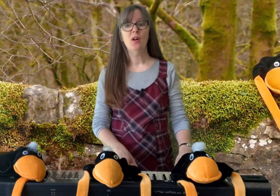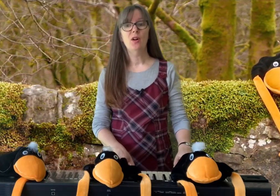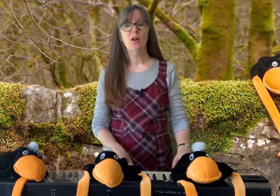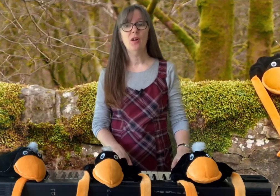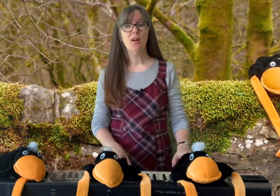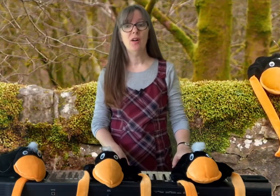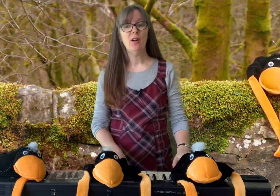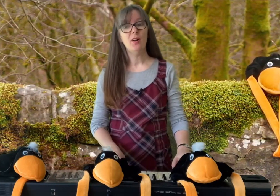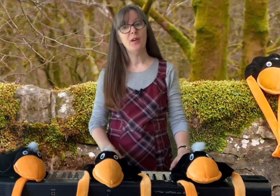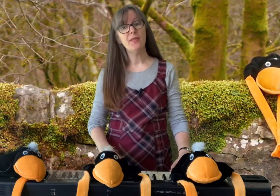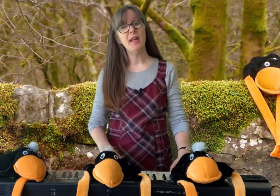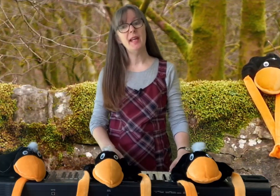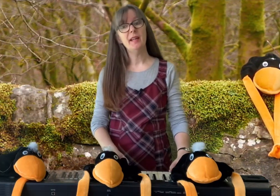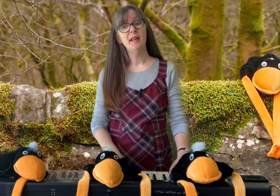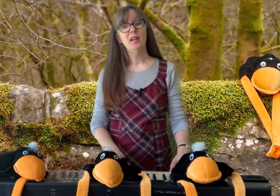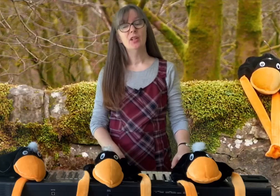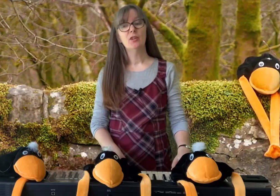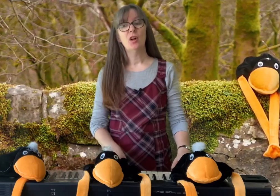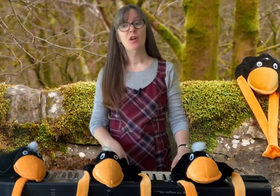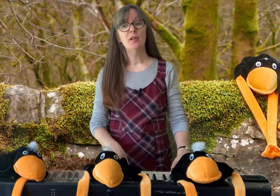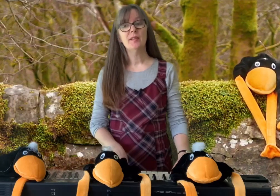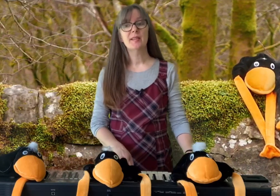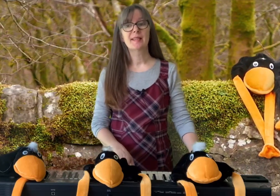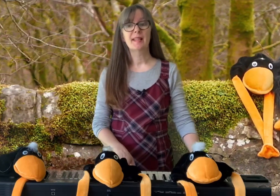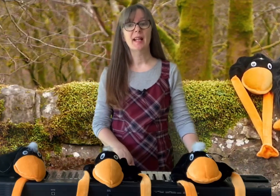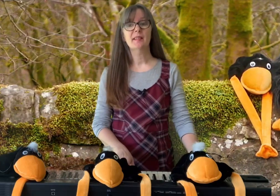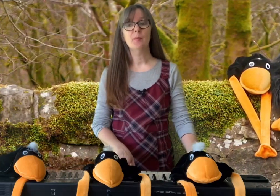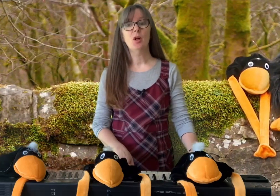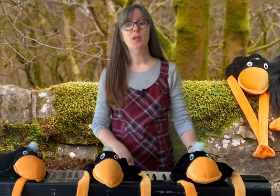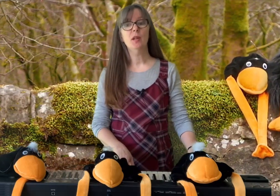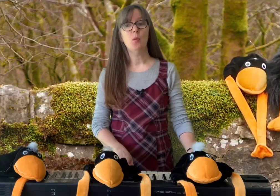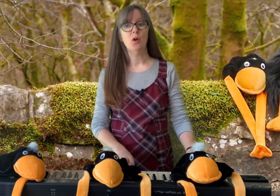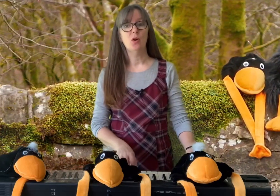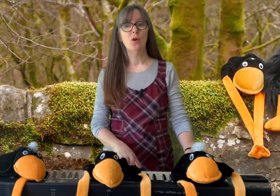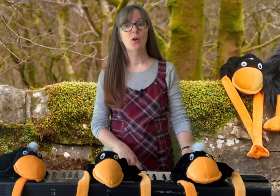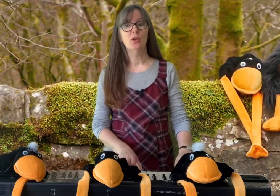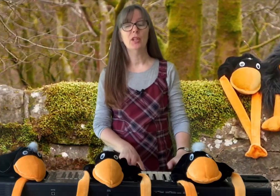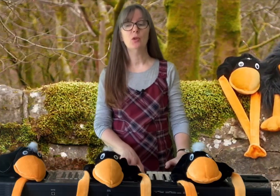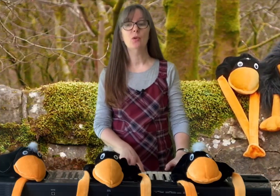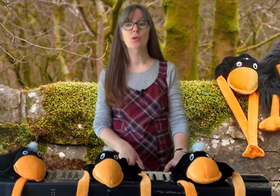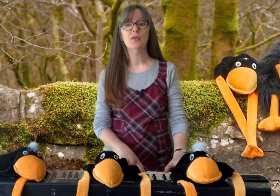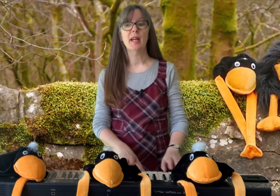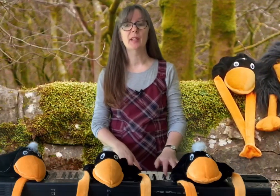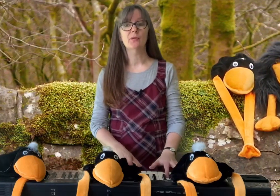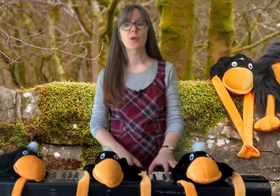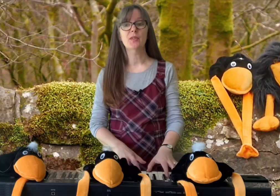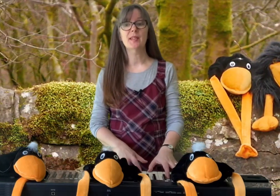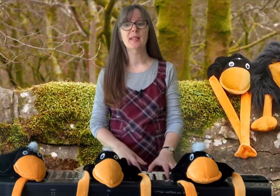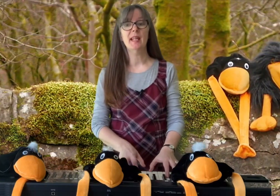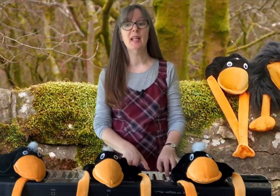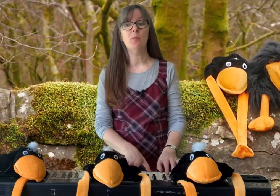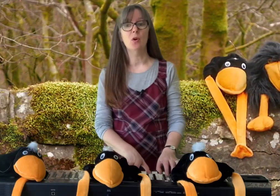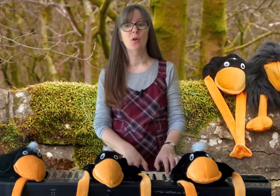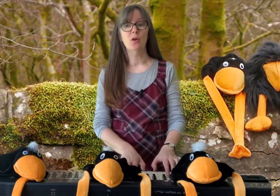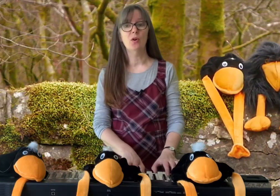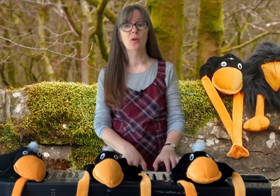wall. 3 crows sat upon the wall on a cold and frosty